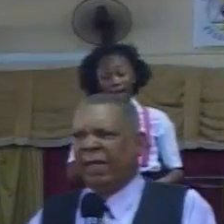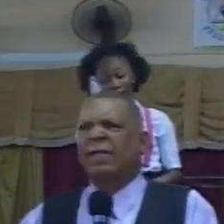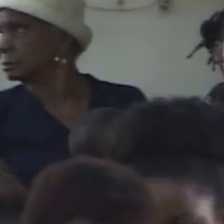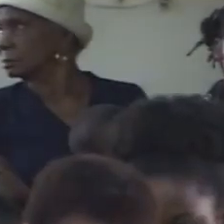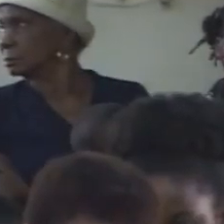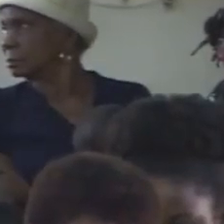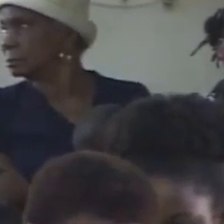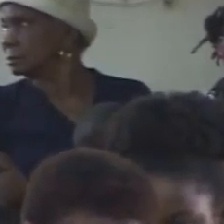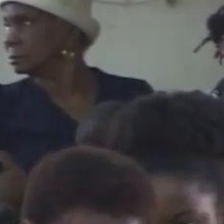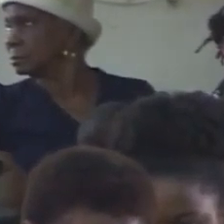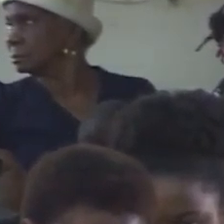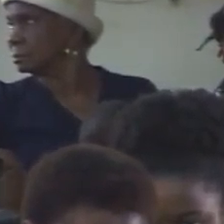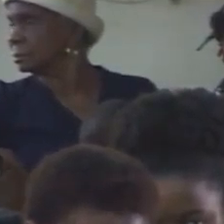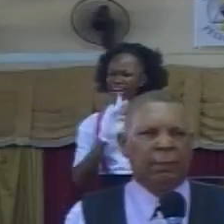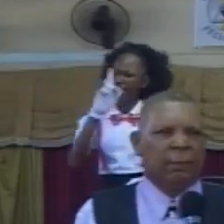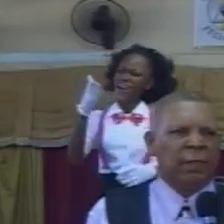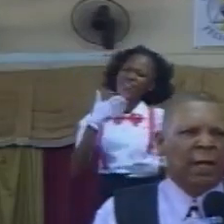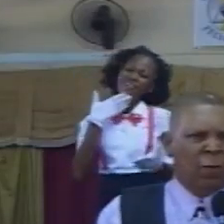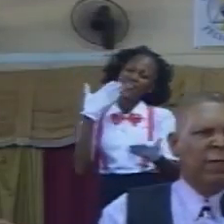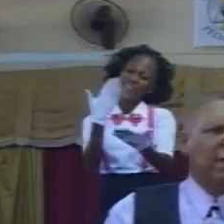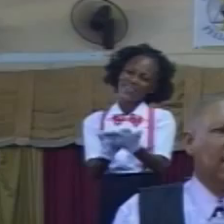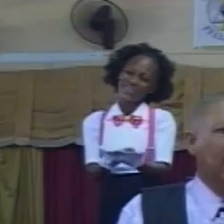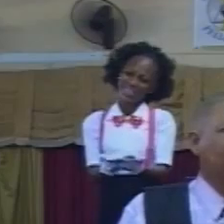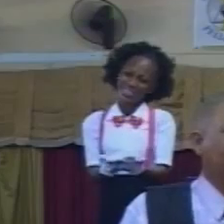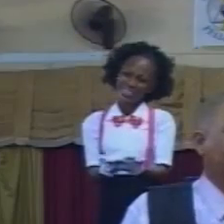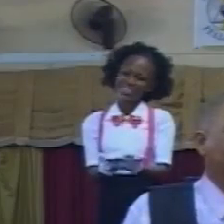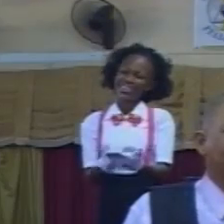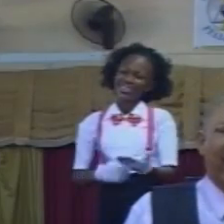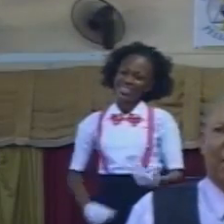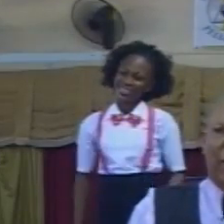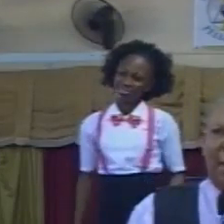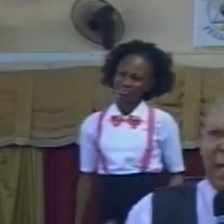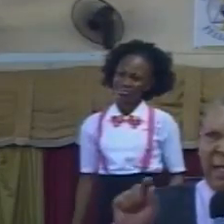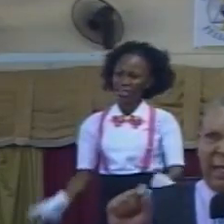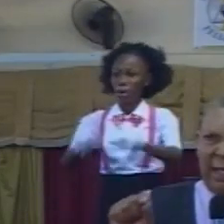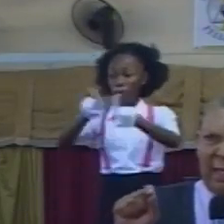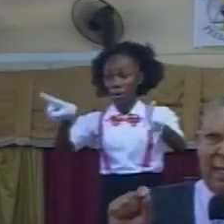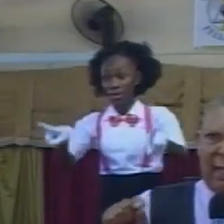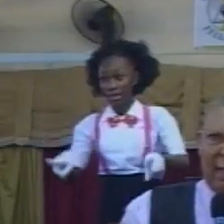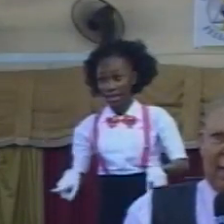When things are coming up hunky dory and roses. But